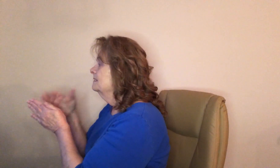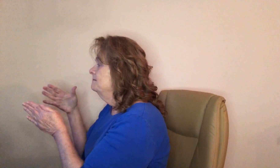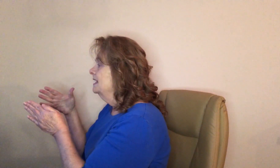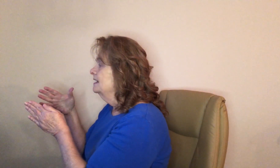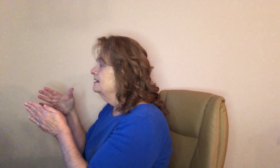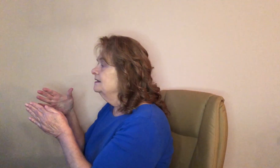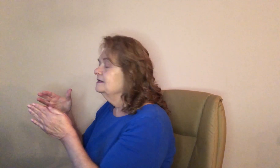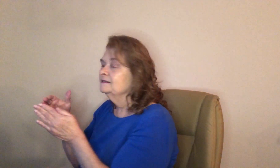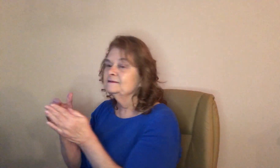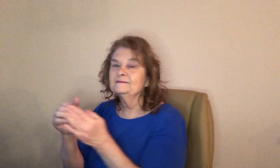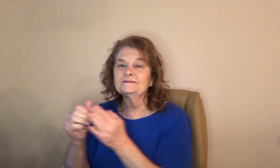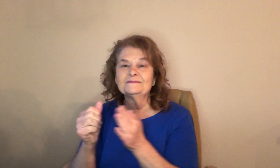bell,